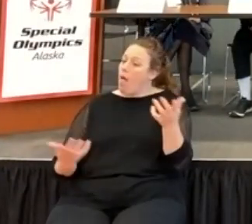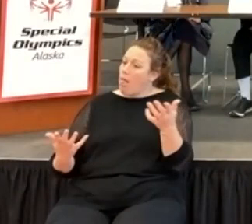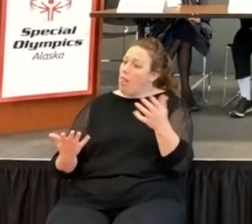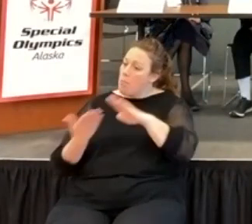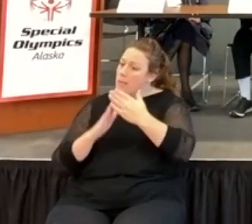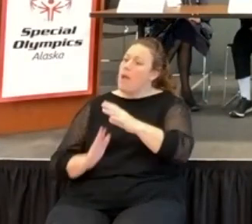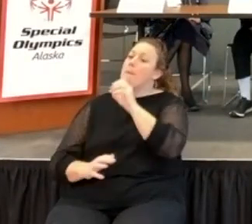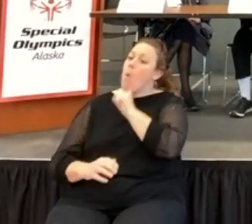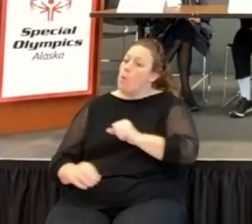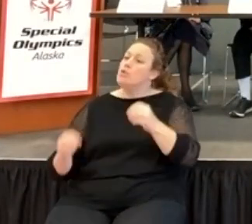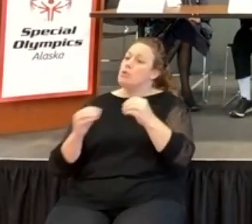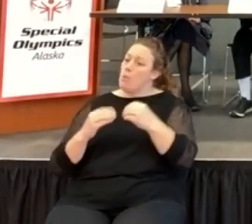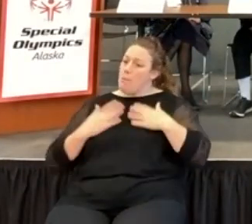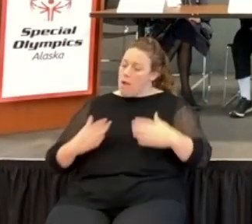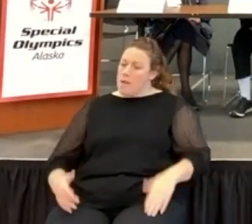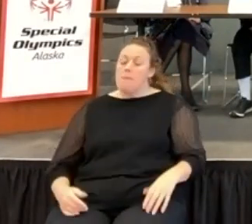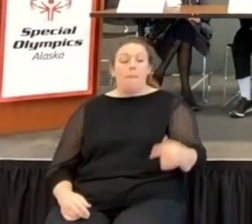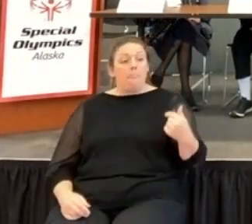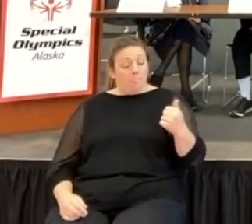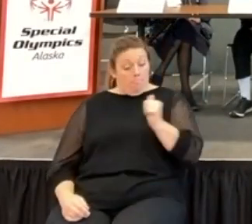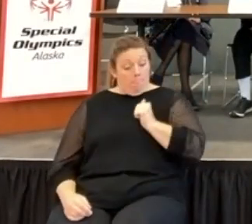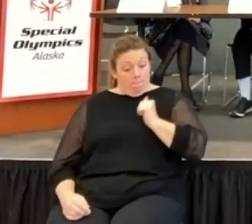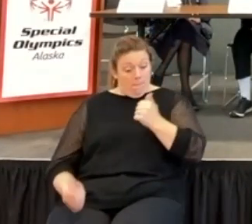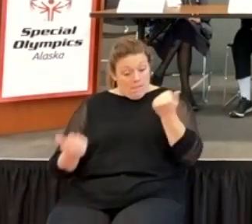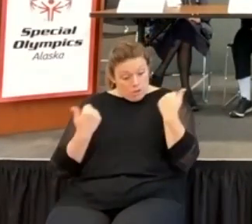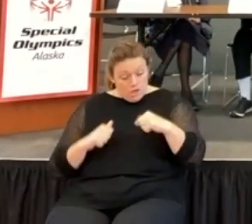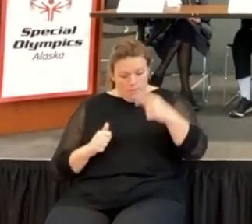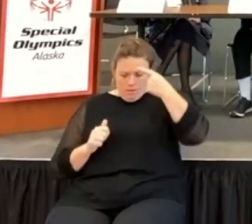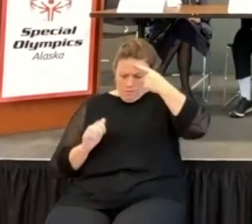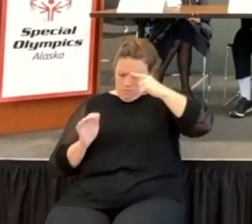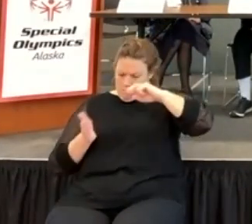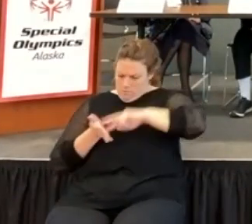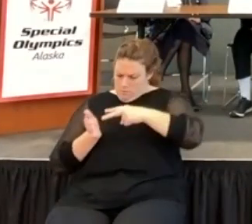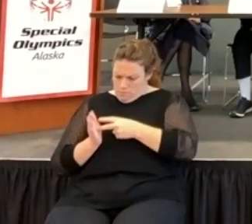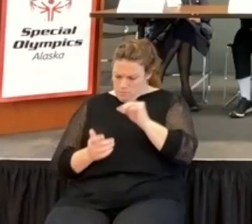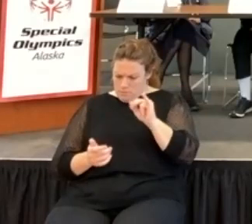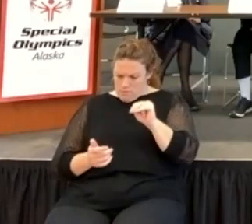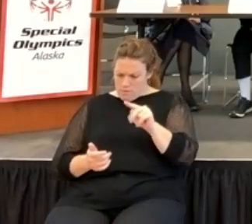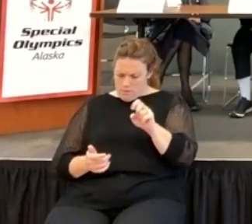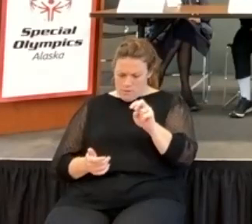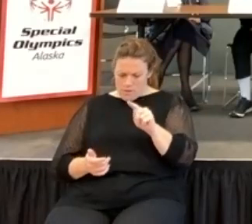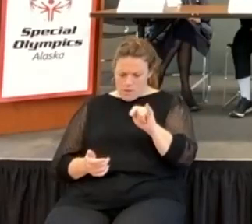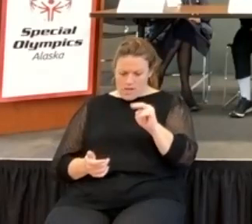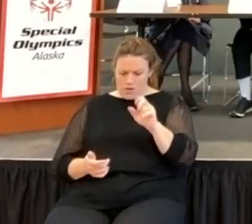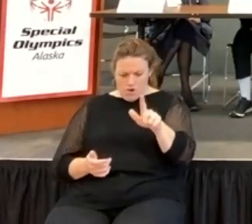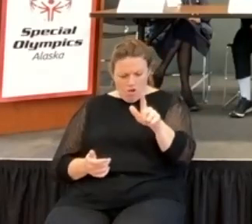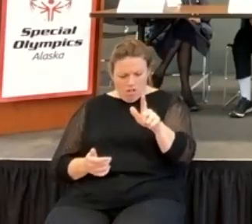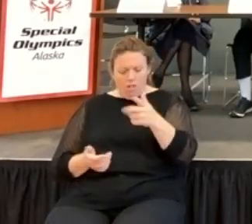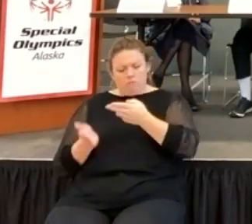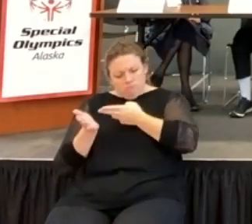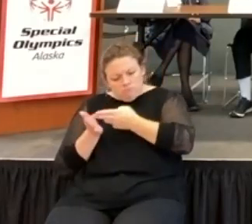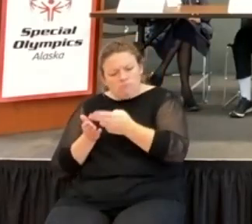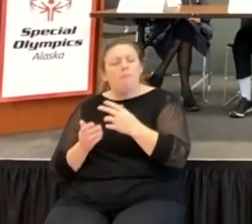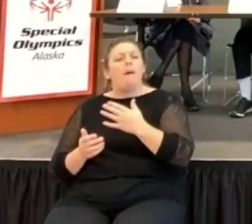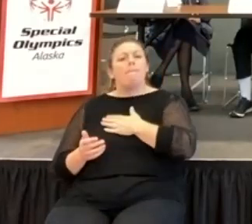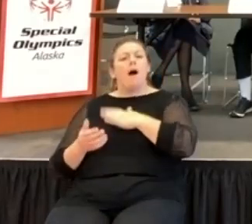First of all, I've tried to be intentional about my relationships and building and maintaining relationships,